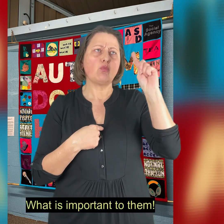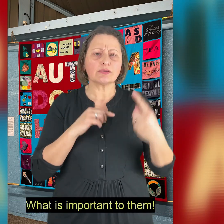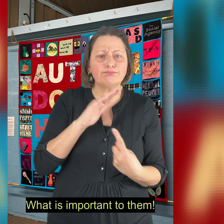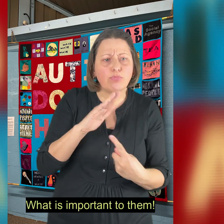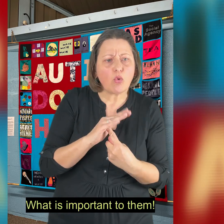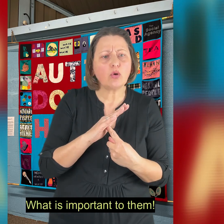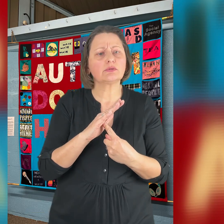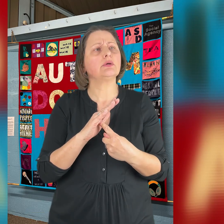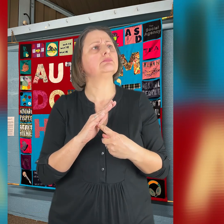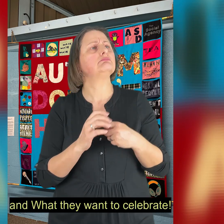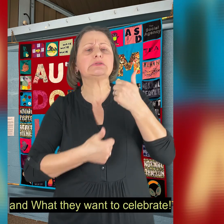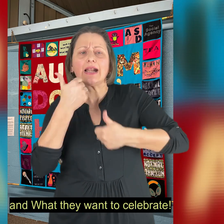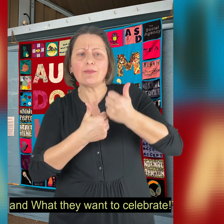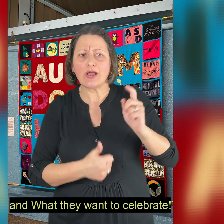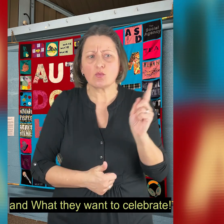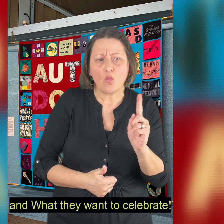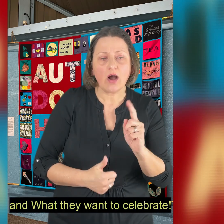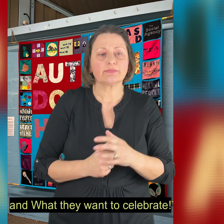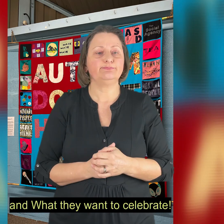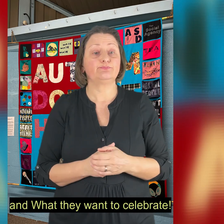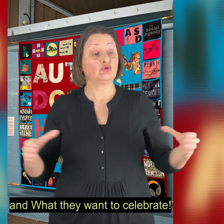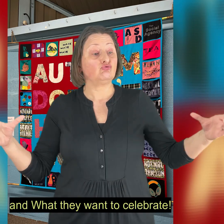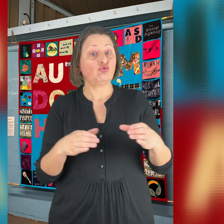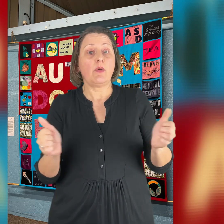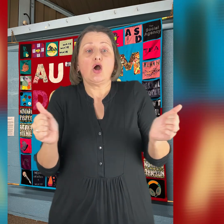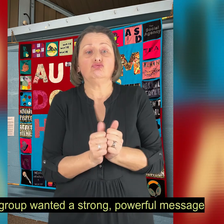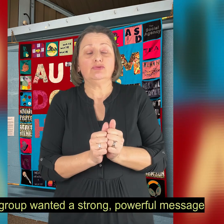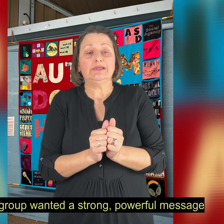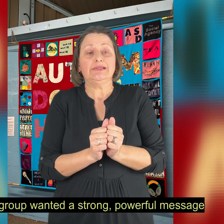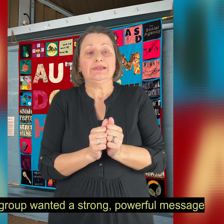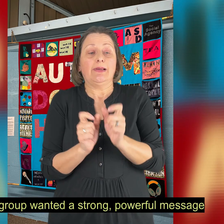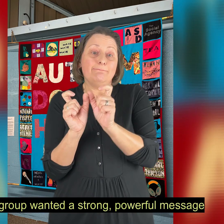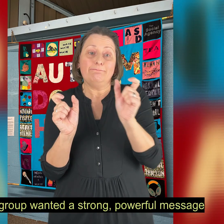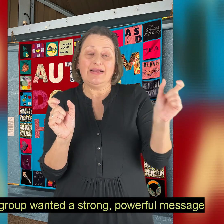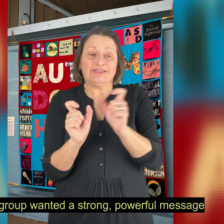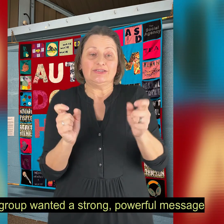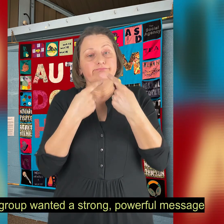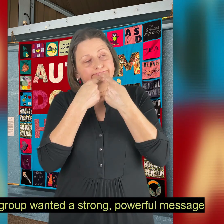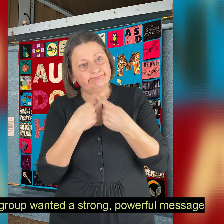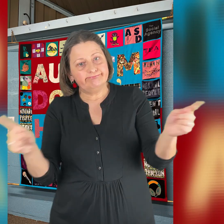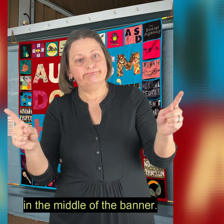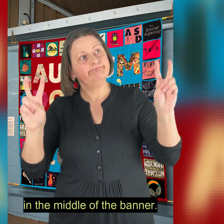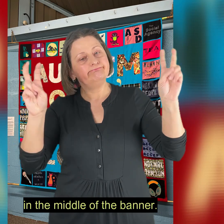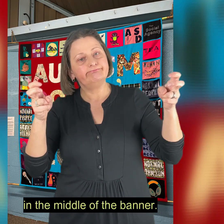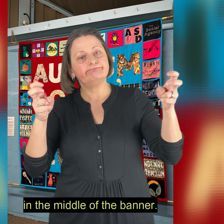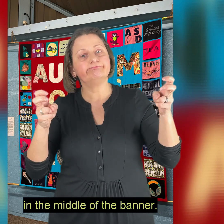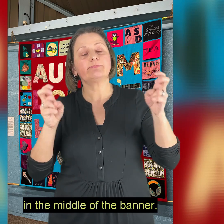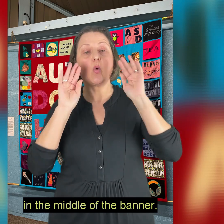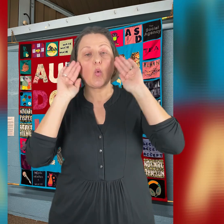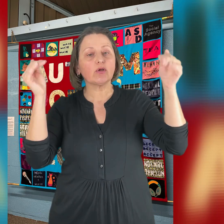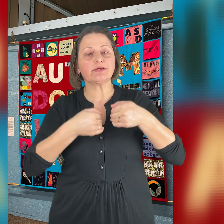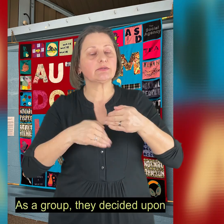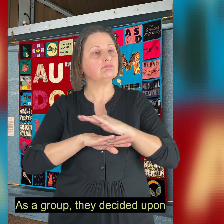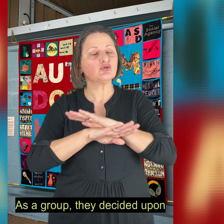is important to them, and what they want to celebrate. The group wanted a strong, powerful message in the middle of the